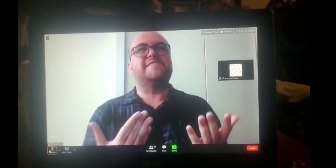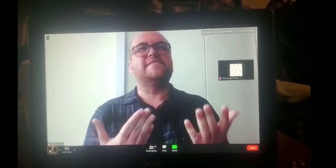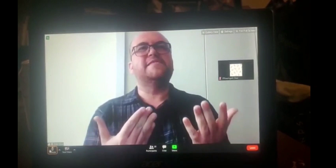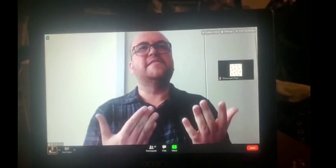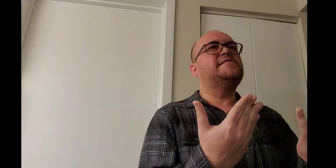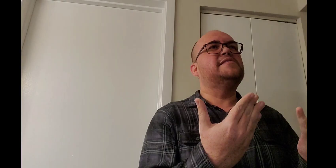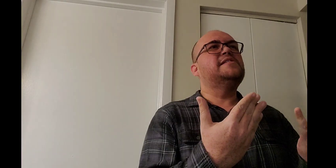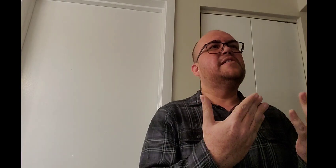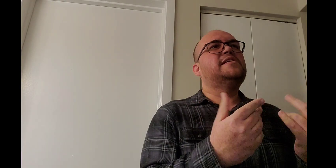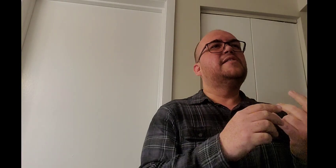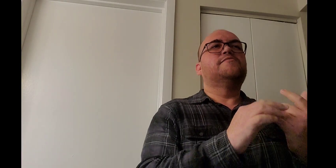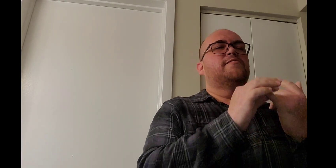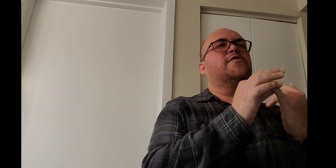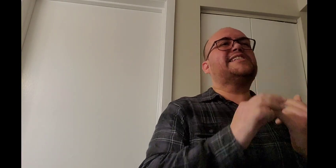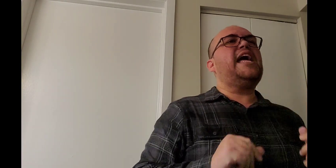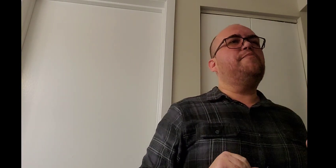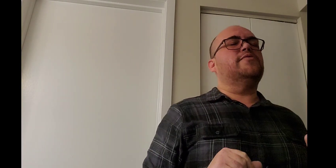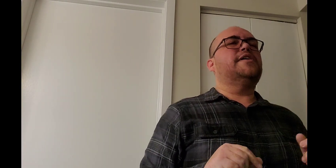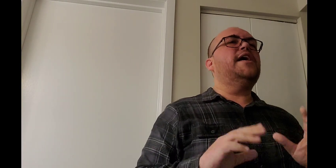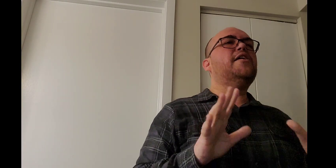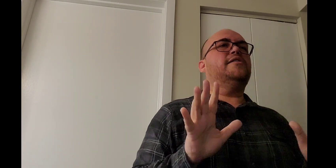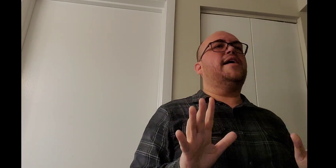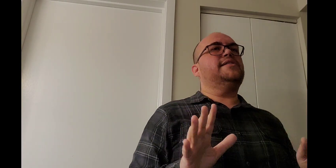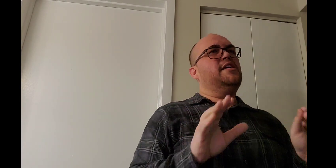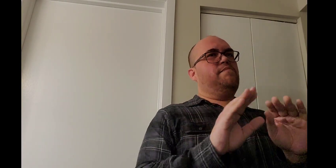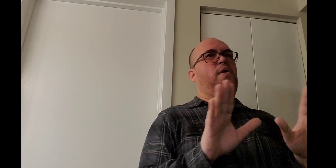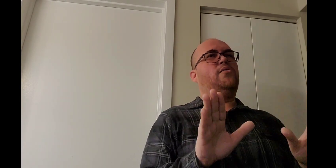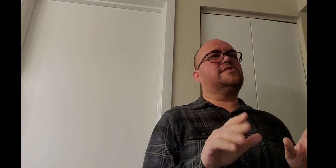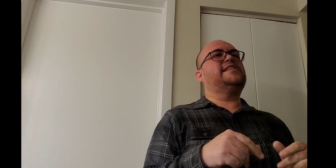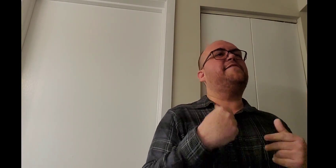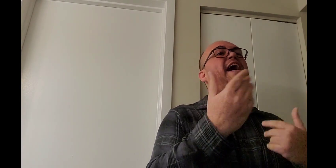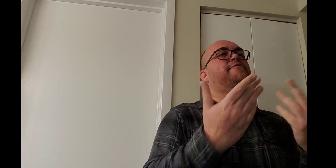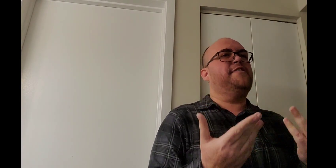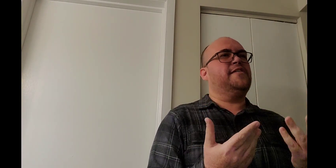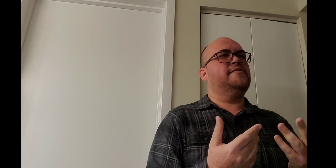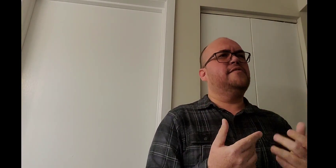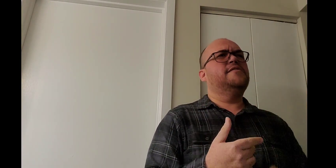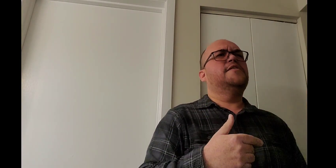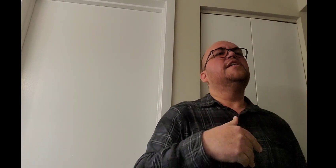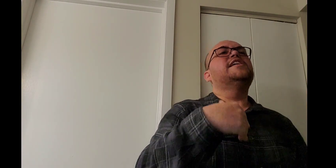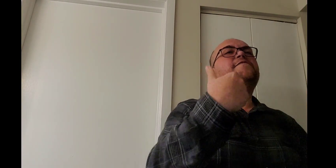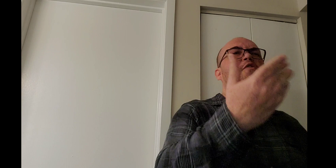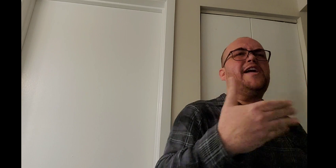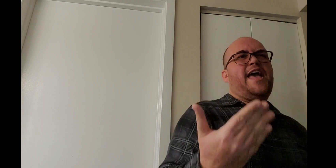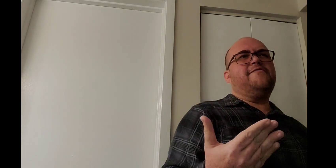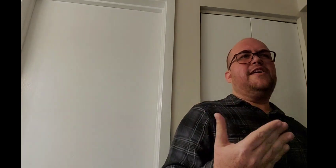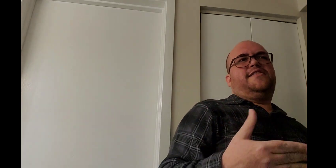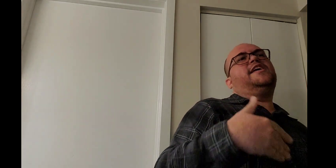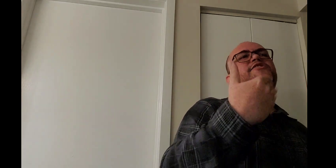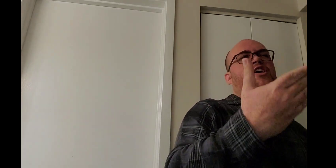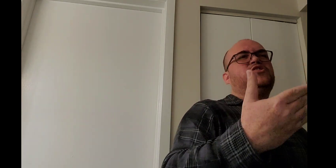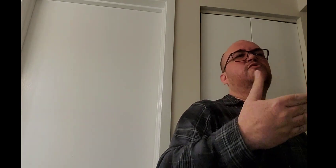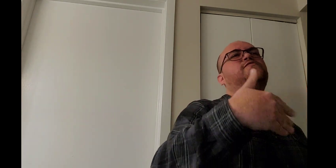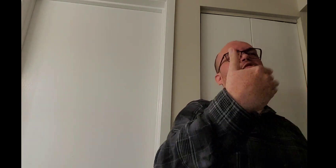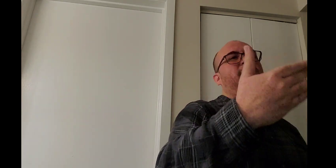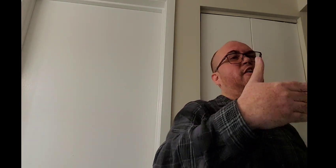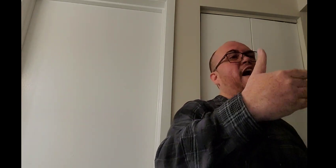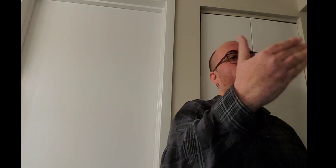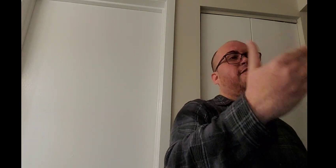for example airline imposed the fat fee if you are heavy they charge you for an for